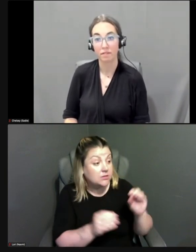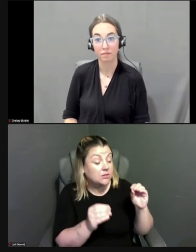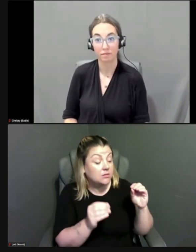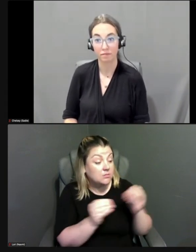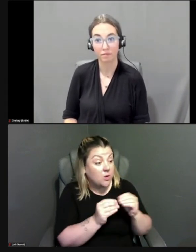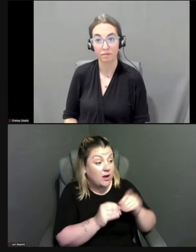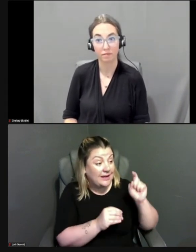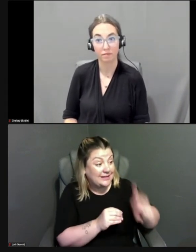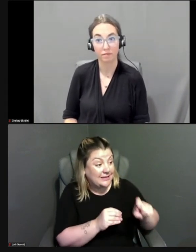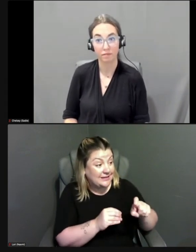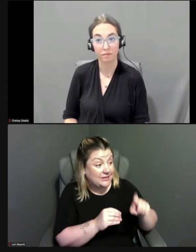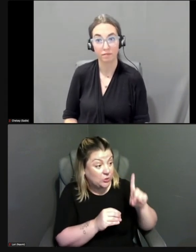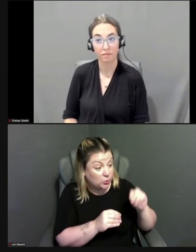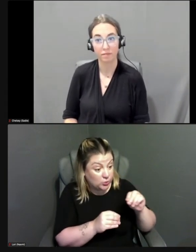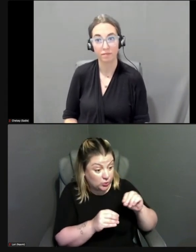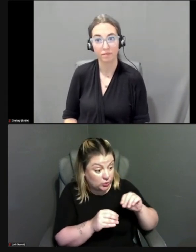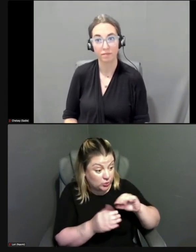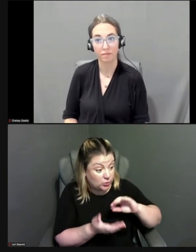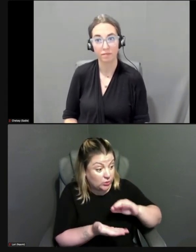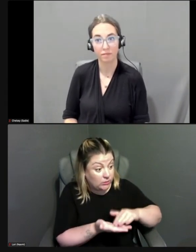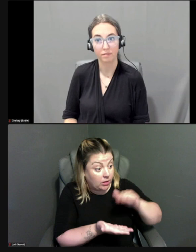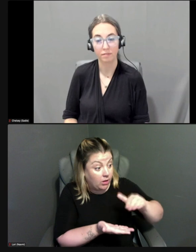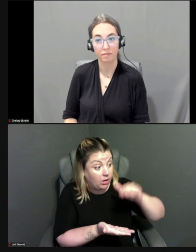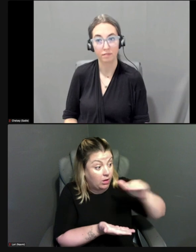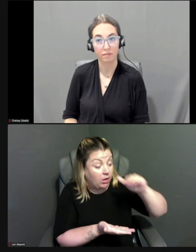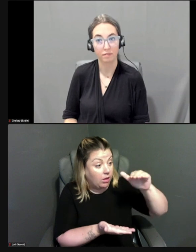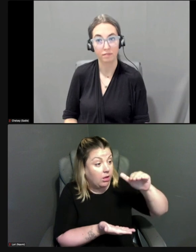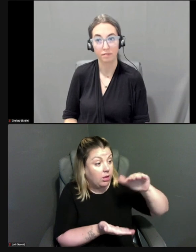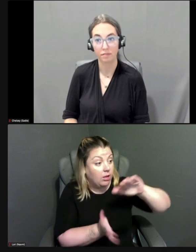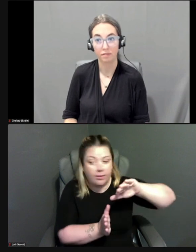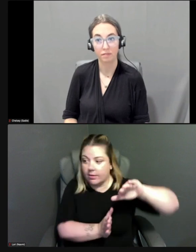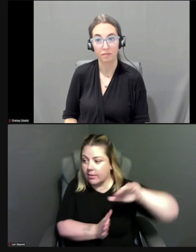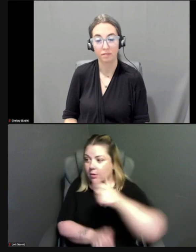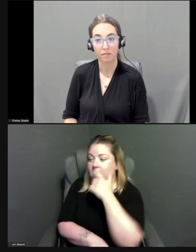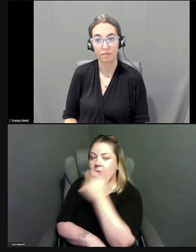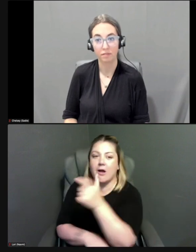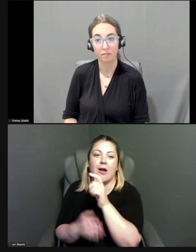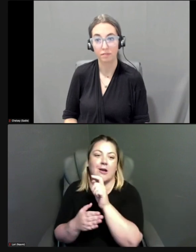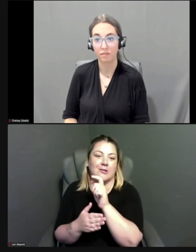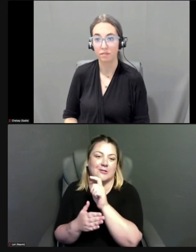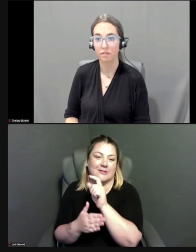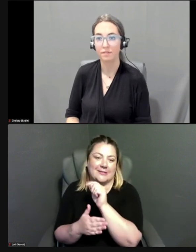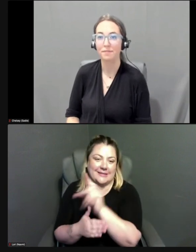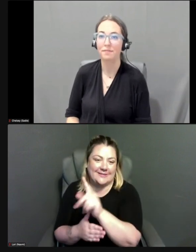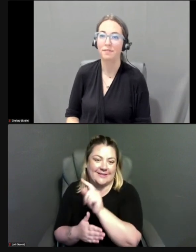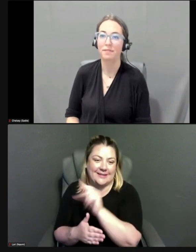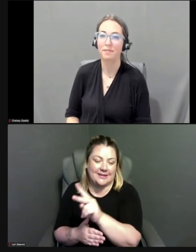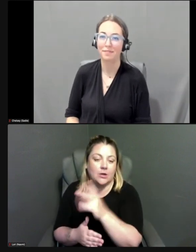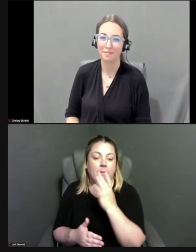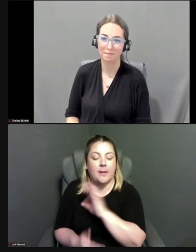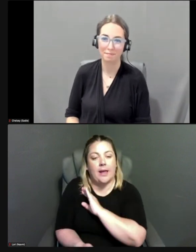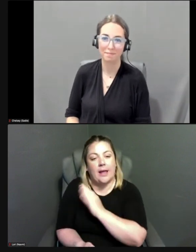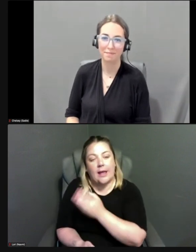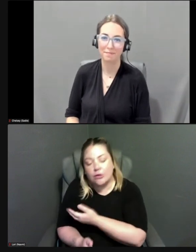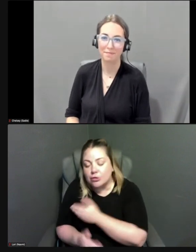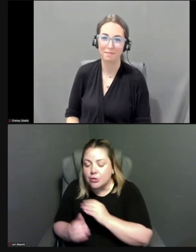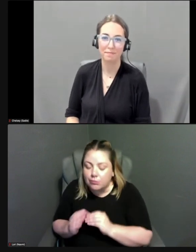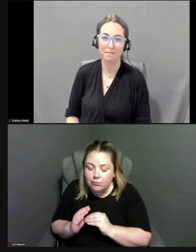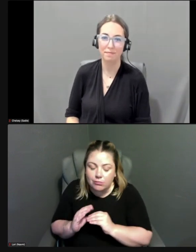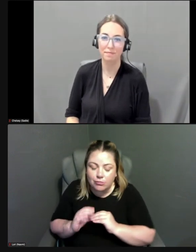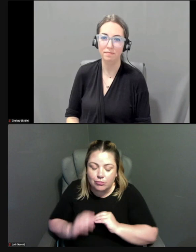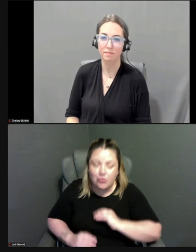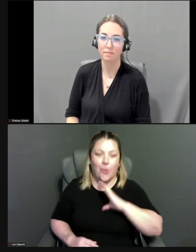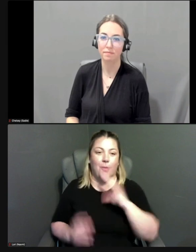the more I turn to trash TV for like just recouping my energy, because I don't have to focus on it a lot. It's